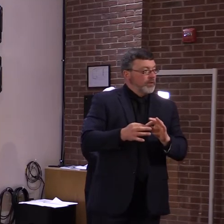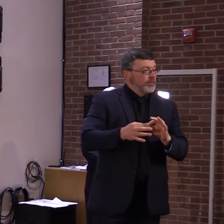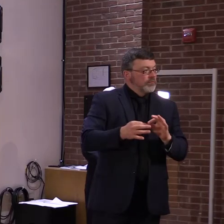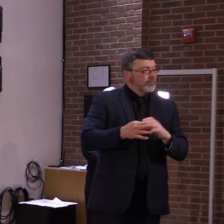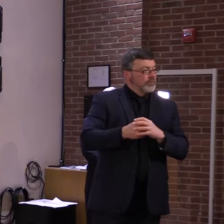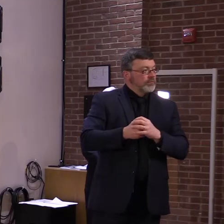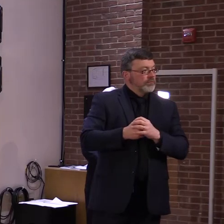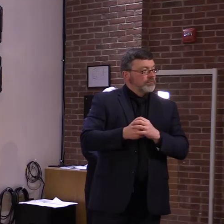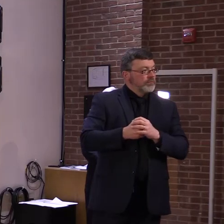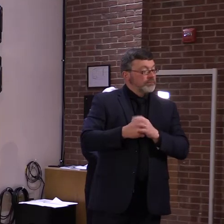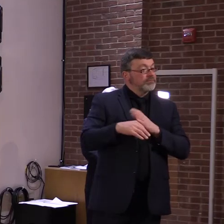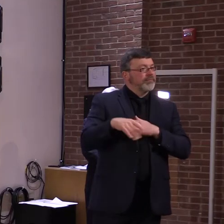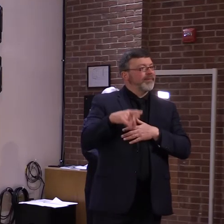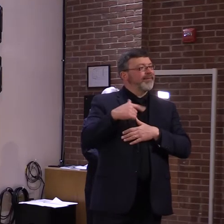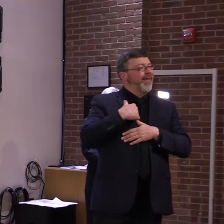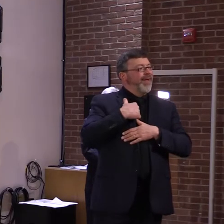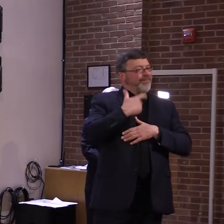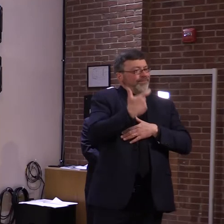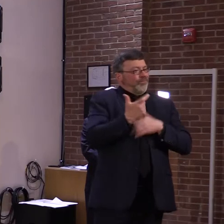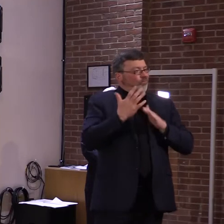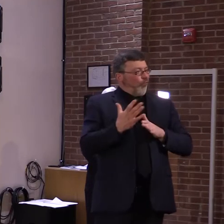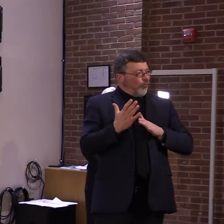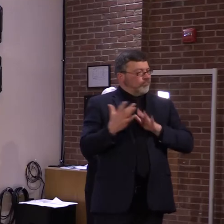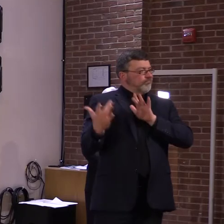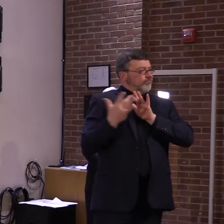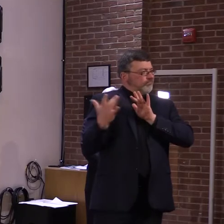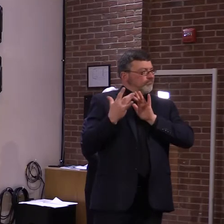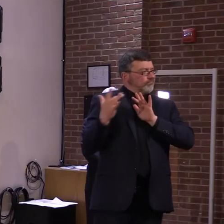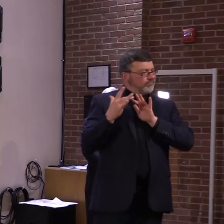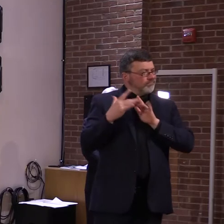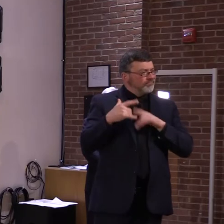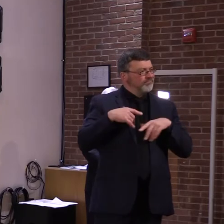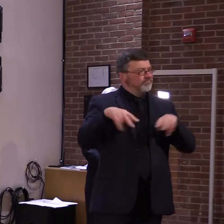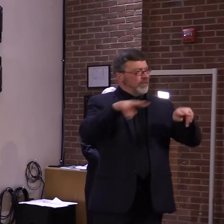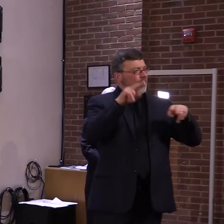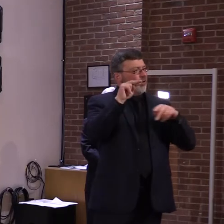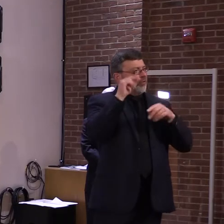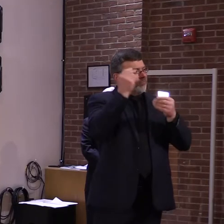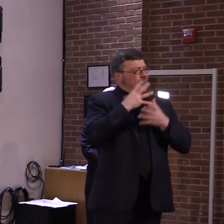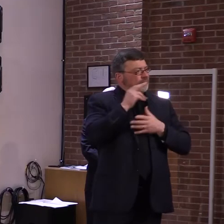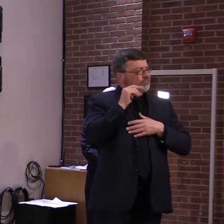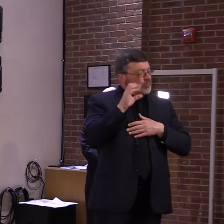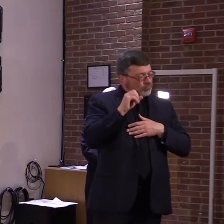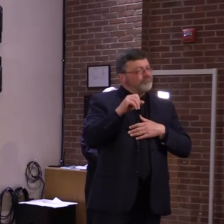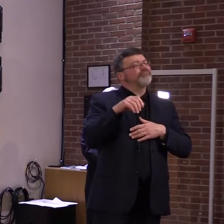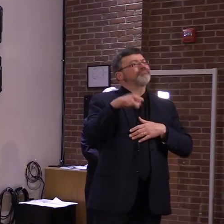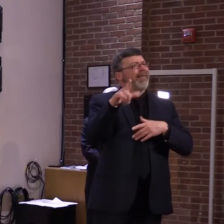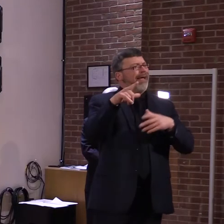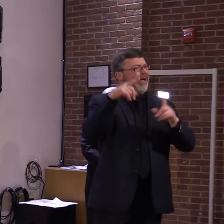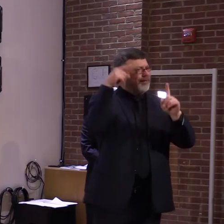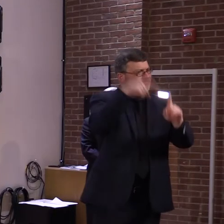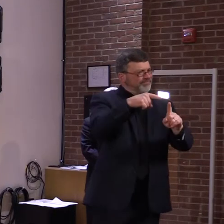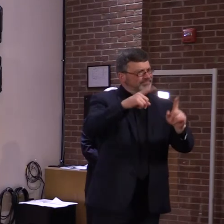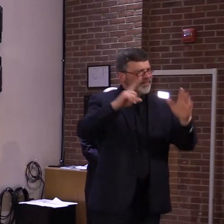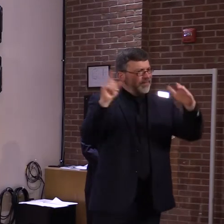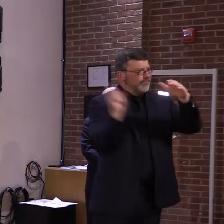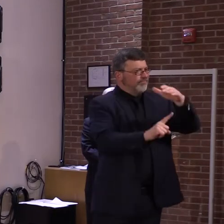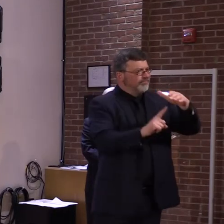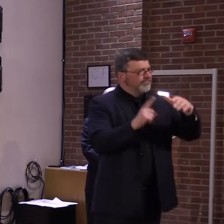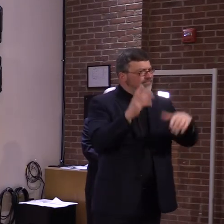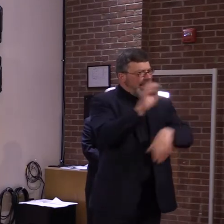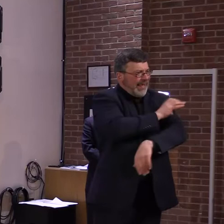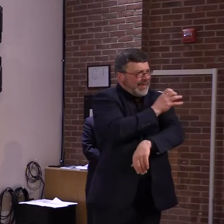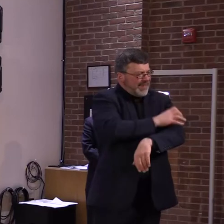coming up, one woman who drove a long way to get her first dose is asking if she can walk in